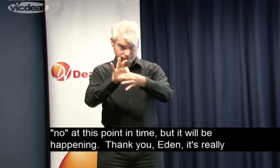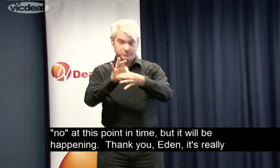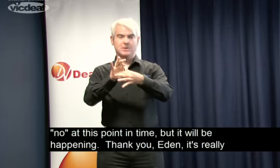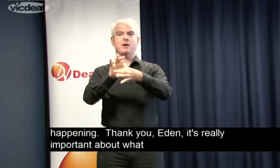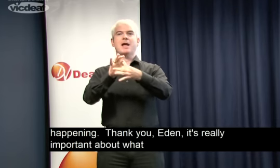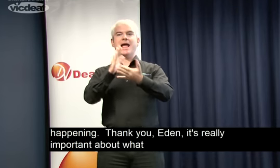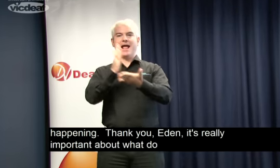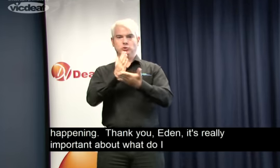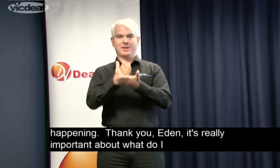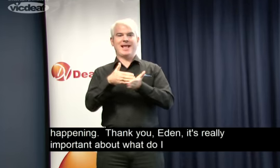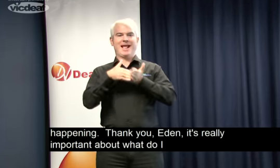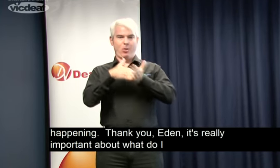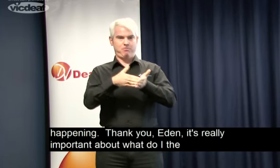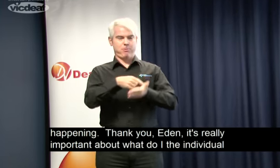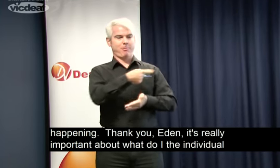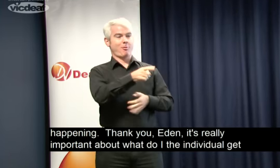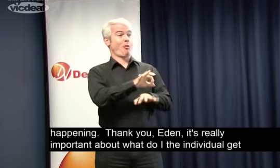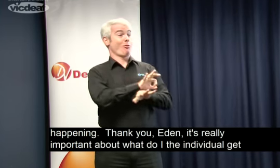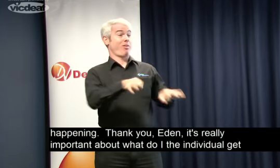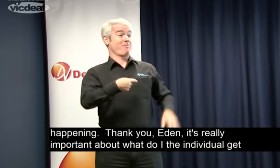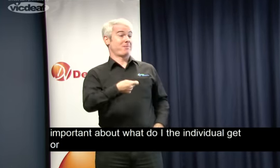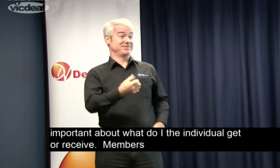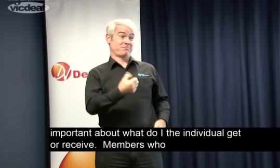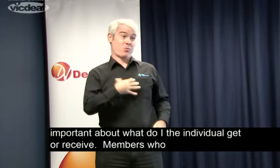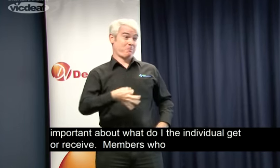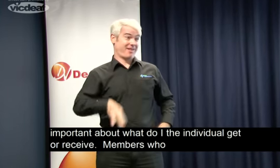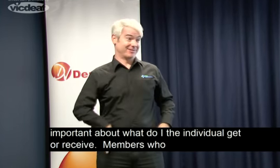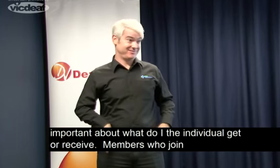Members who join up are actually assisting